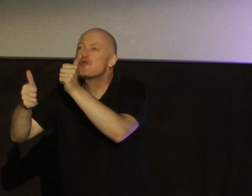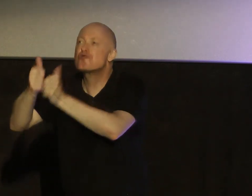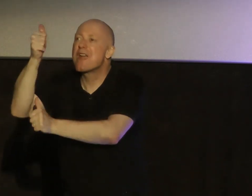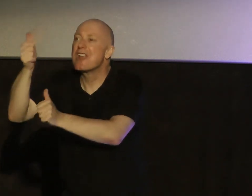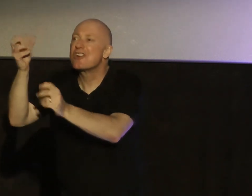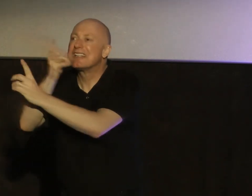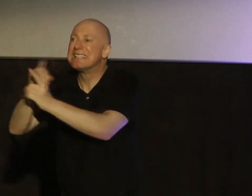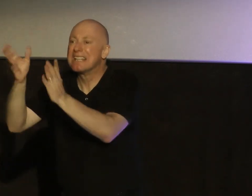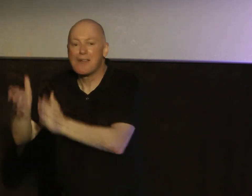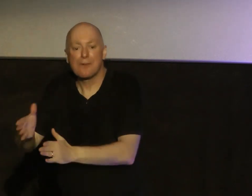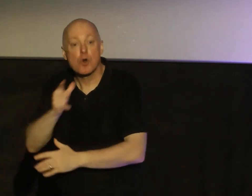deliverer, Jesus Christ.